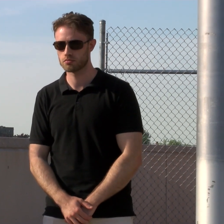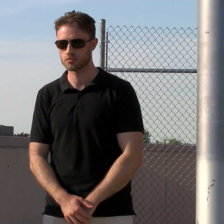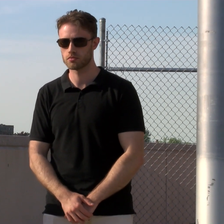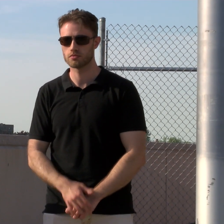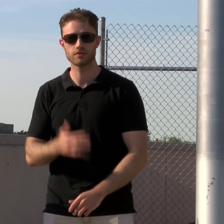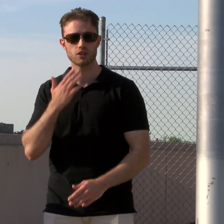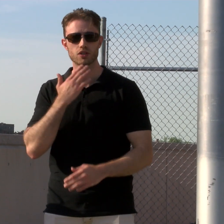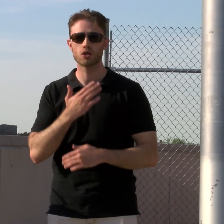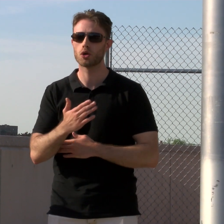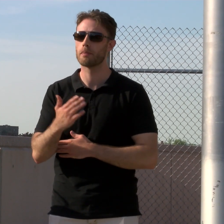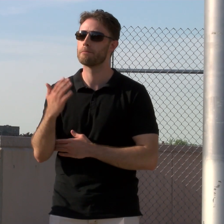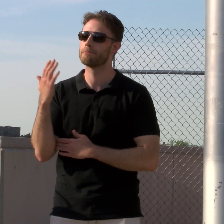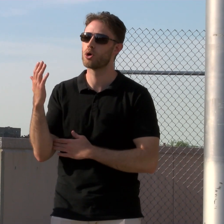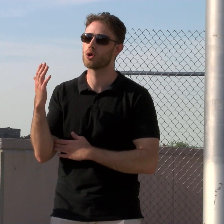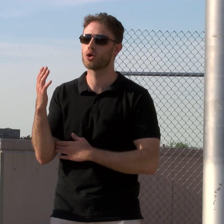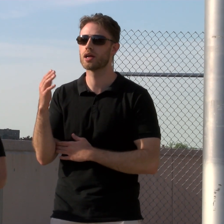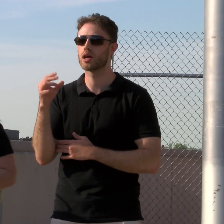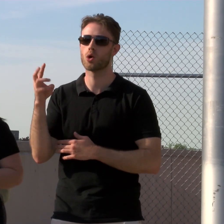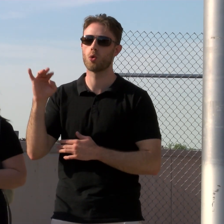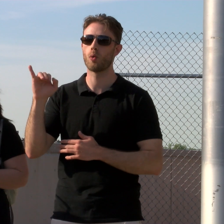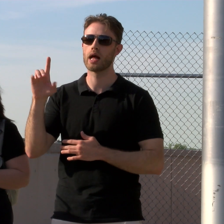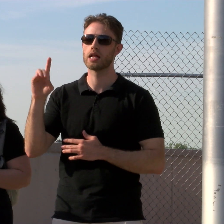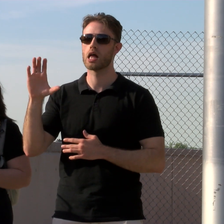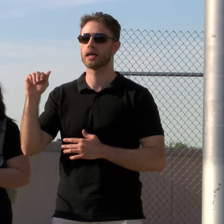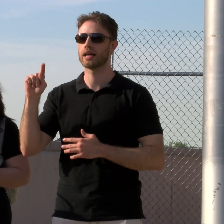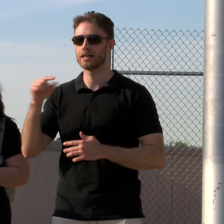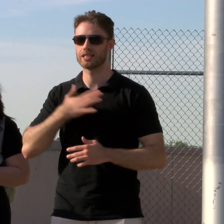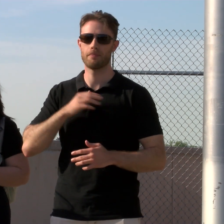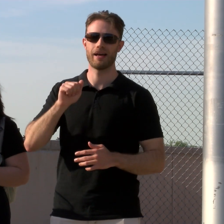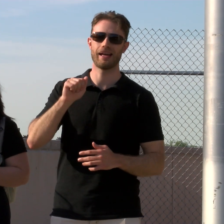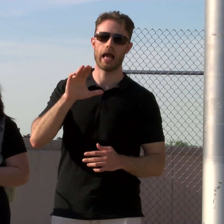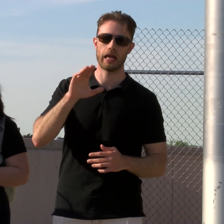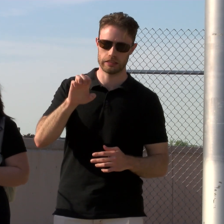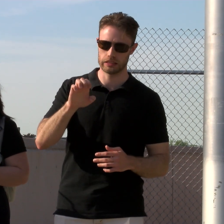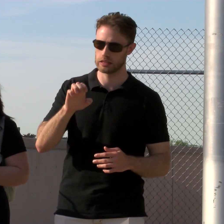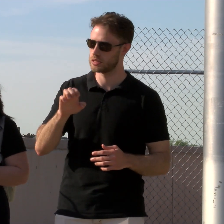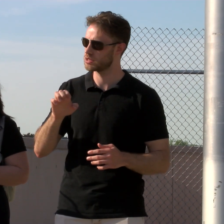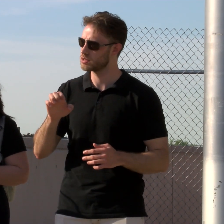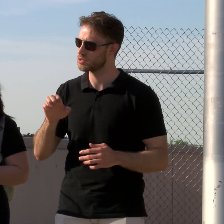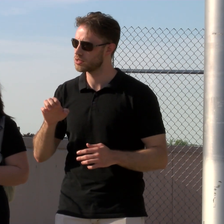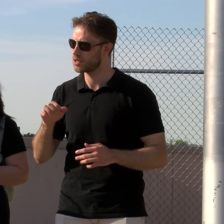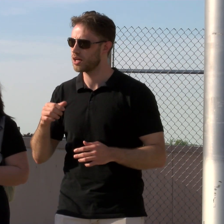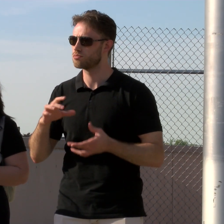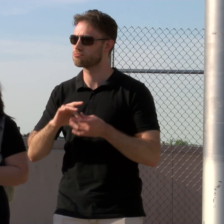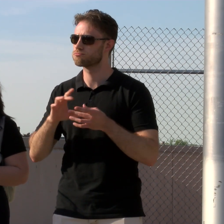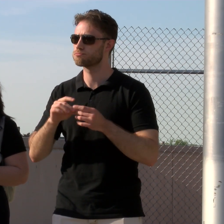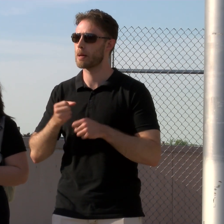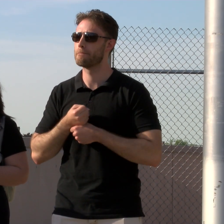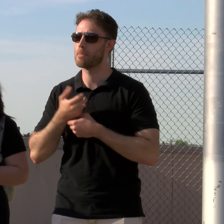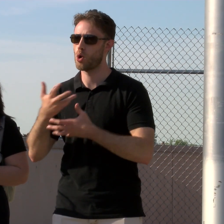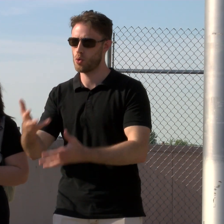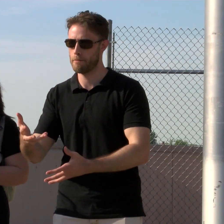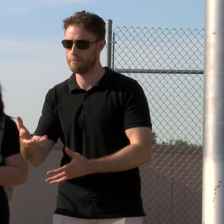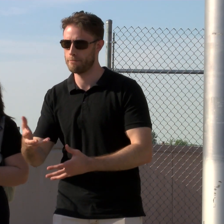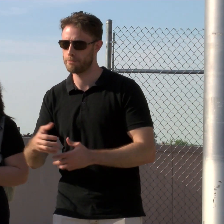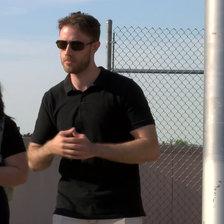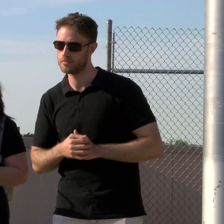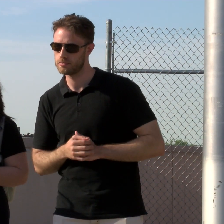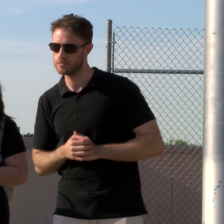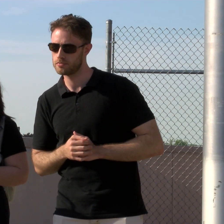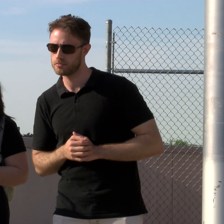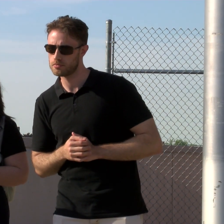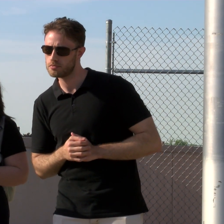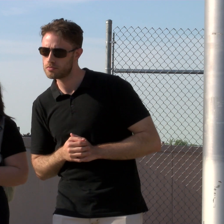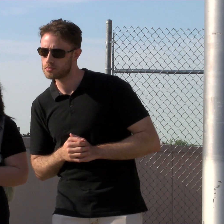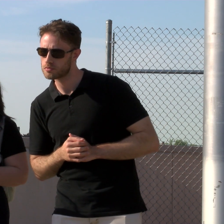Good morning, Winter Hill Podcast. My name is Ace. I also go by Percy. And I'm here to share a poem I wrote about Trans Visibility Week. Or just poor